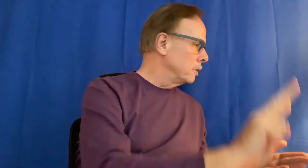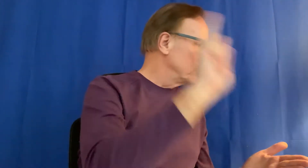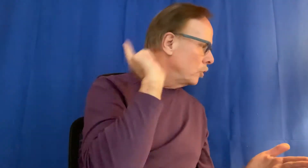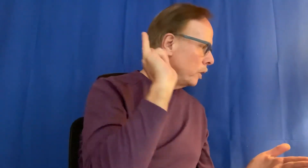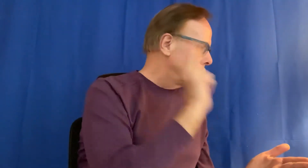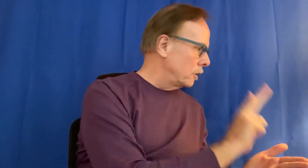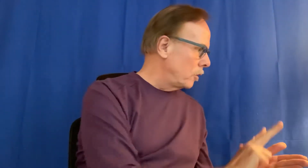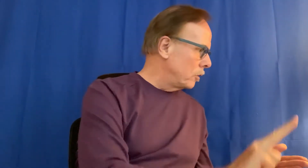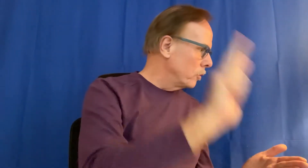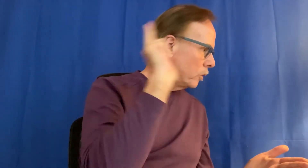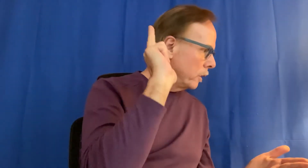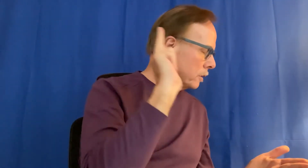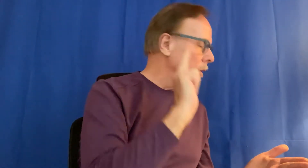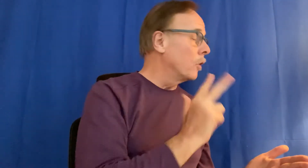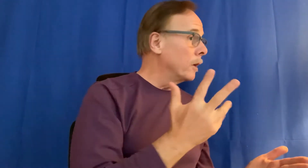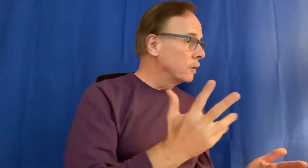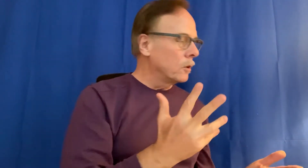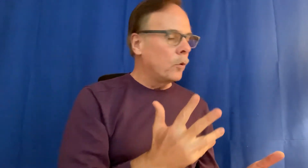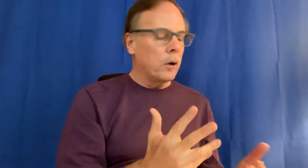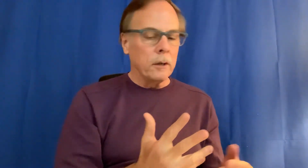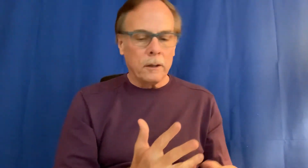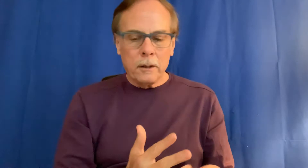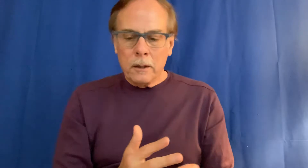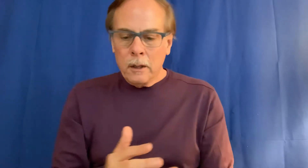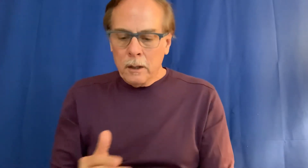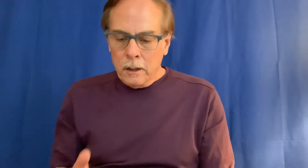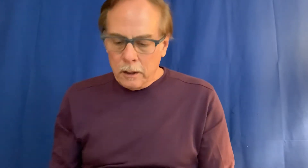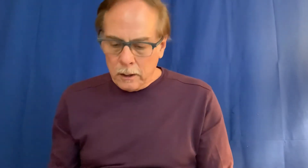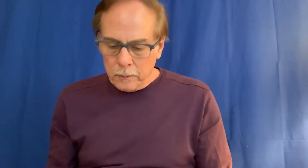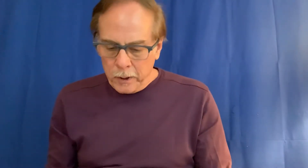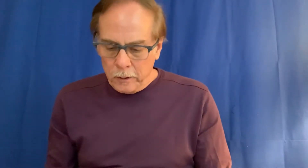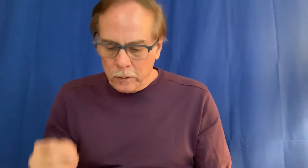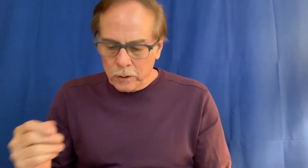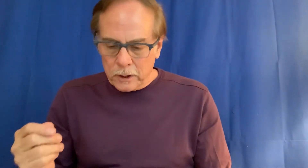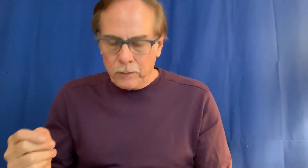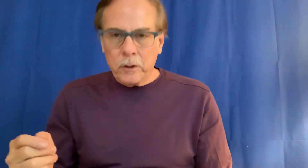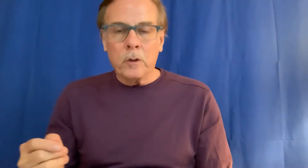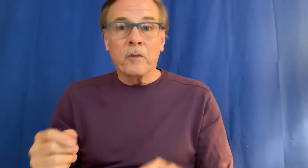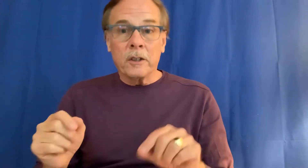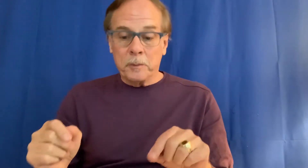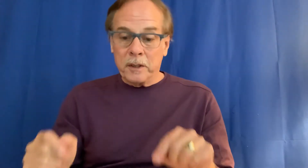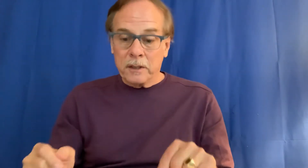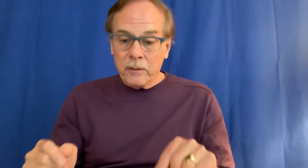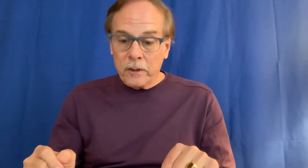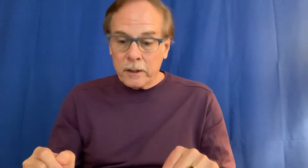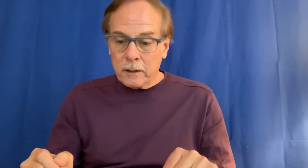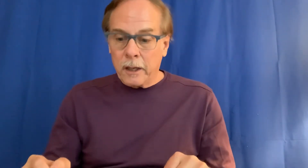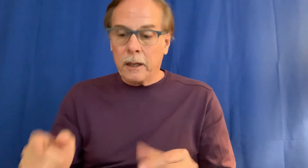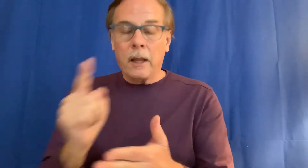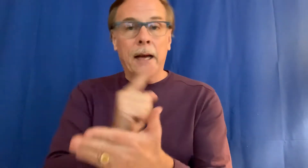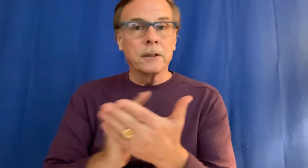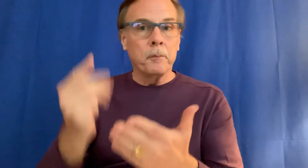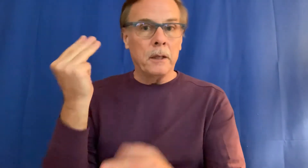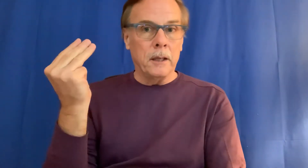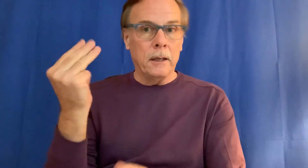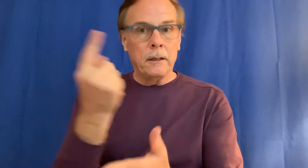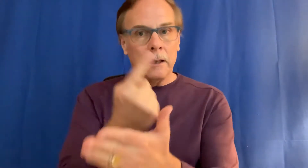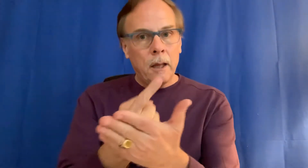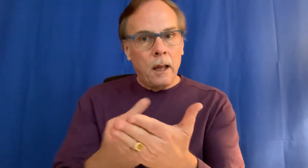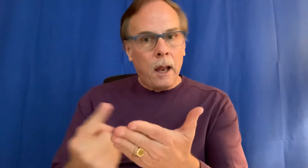2 weeks ago, 3 weeks ago, and so on. Here they're just giving you very specific, like last Monday,